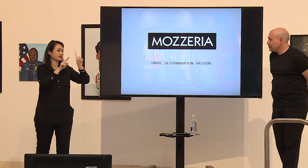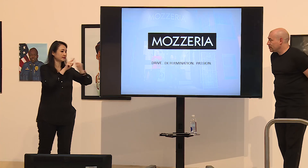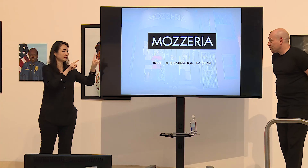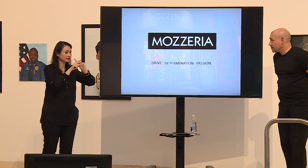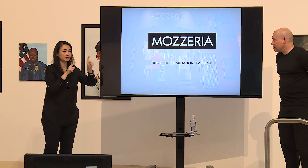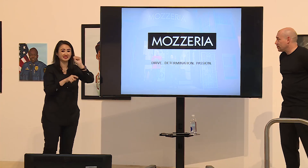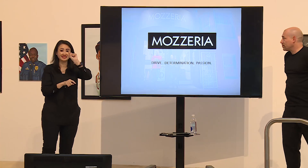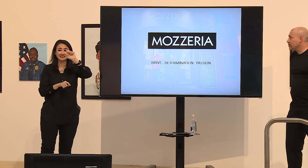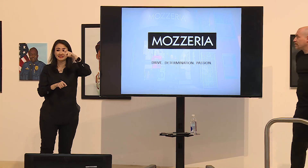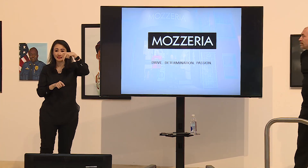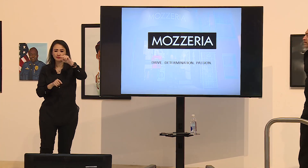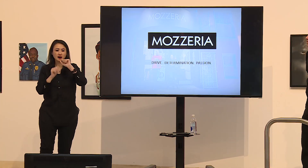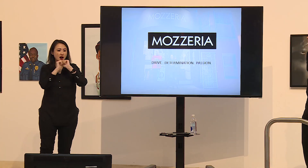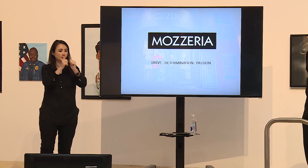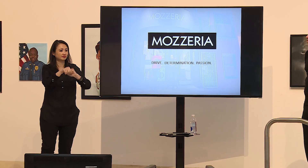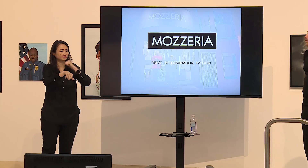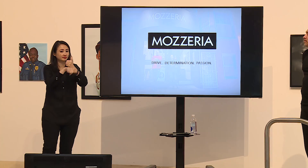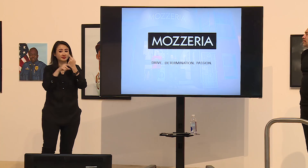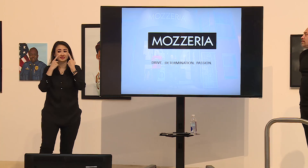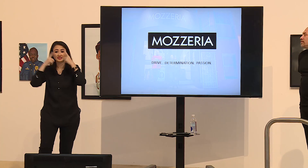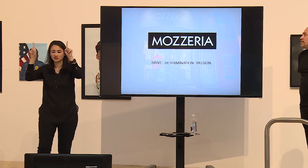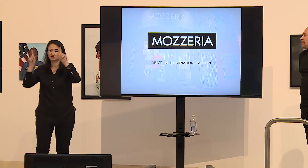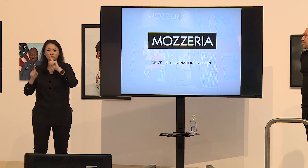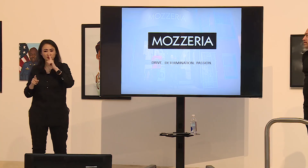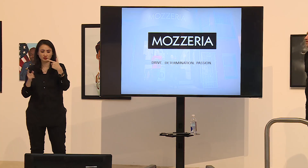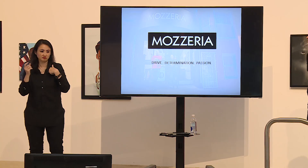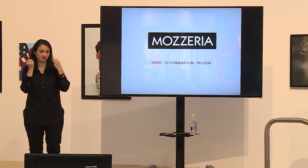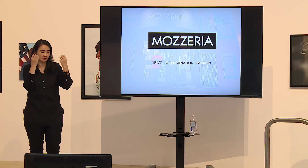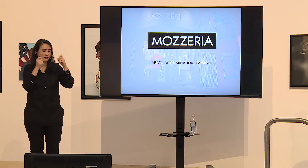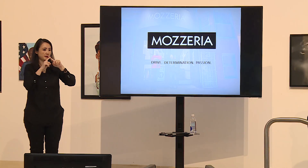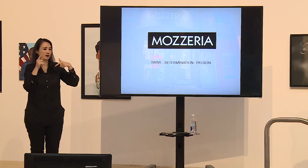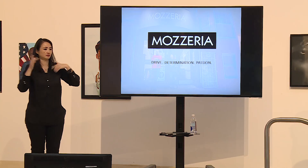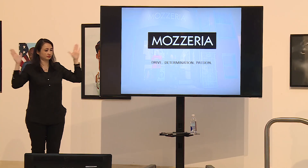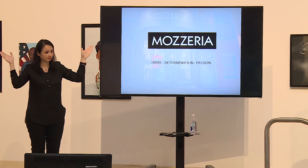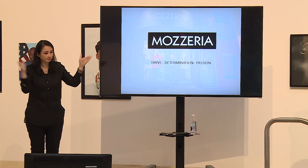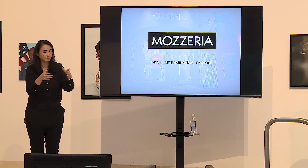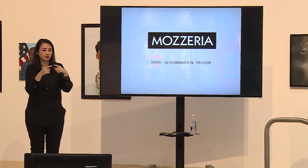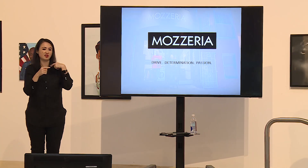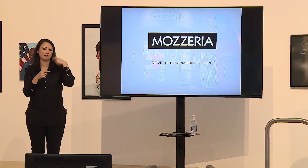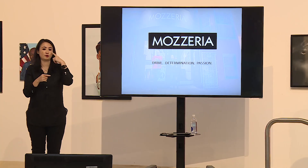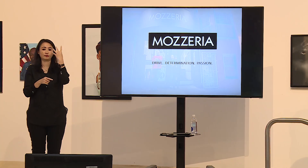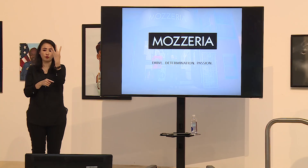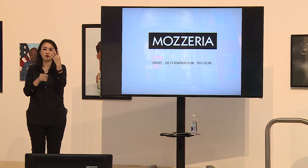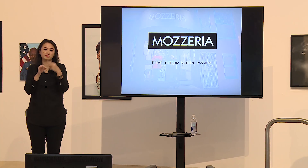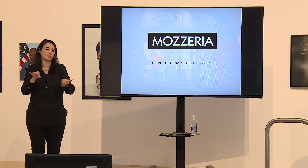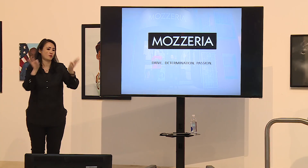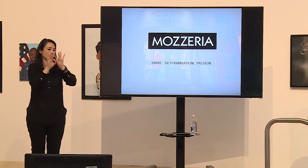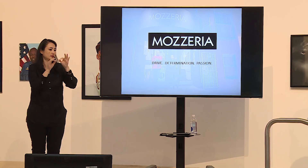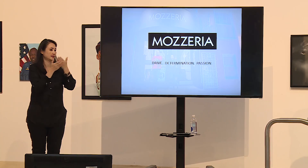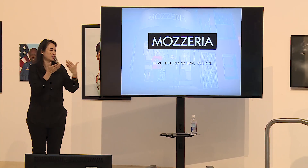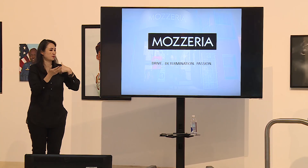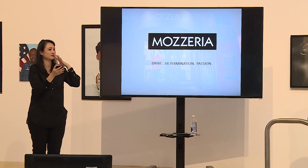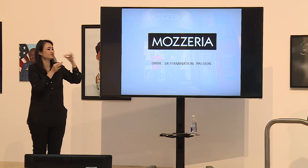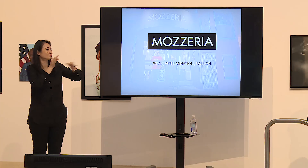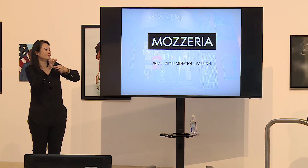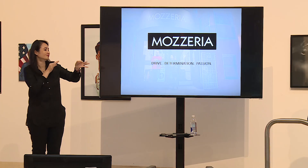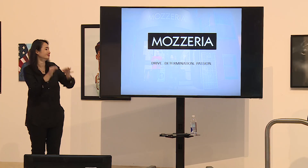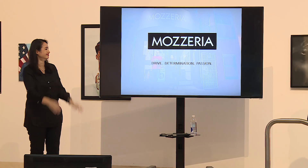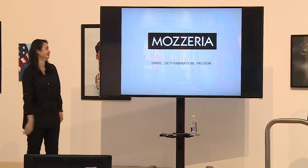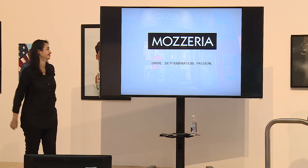many, many different steps in how this was successfully established. It required 4 important things that we're going to discuss and talk about